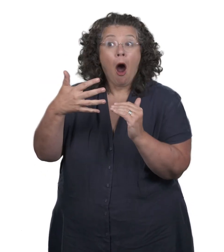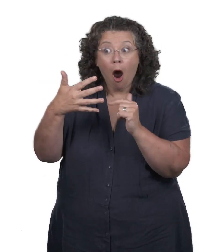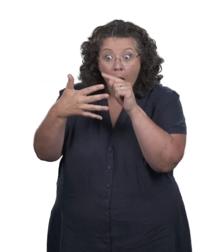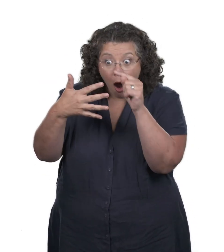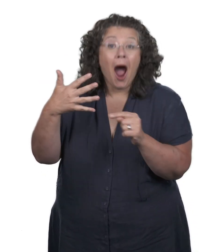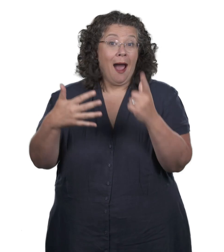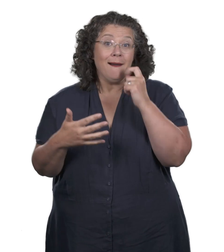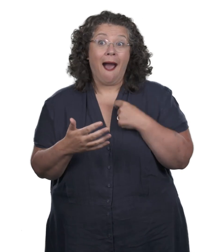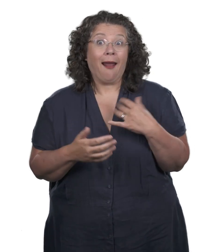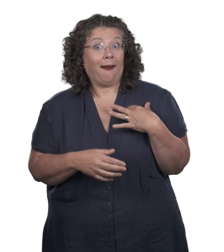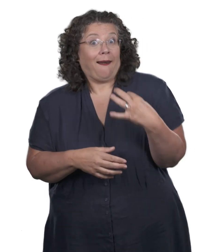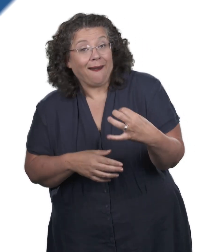election.